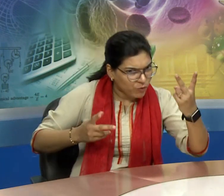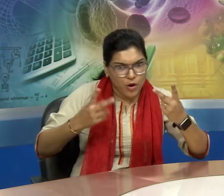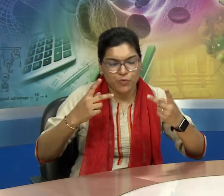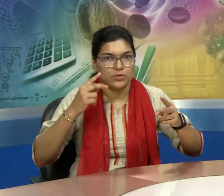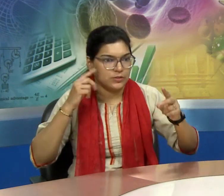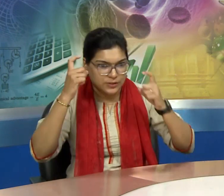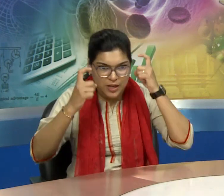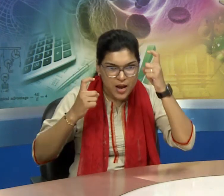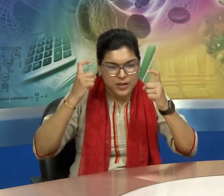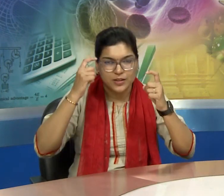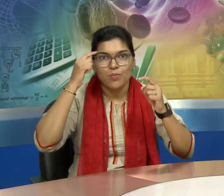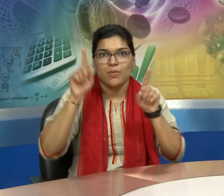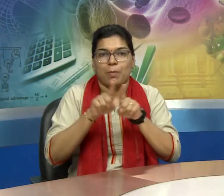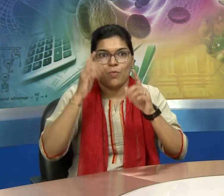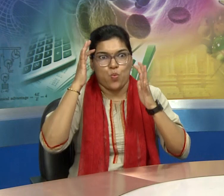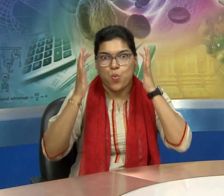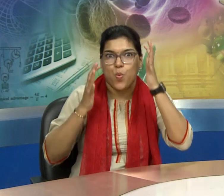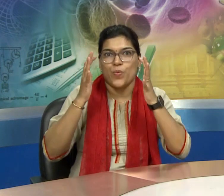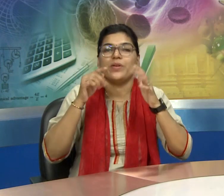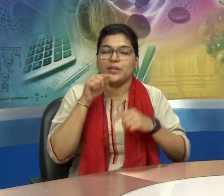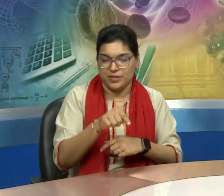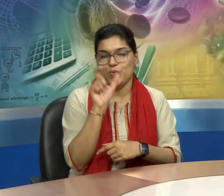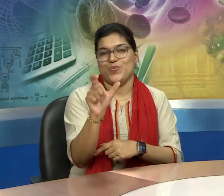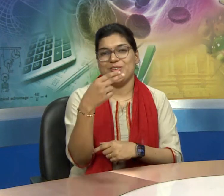to, how to proceed, how to move ahead.